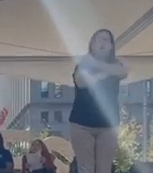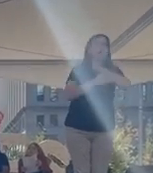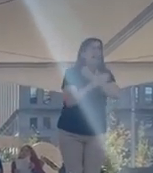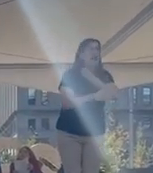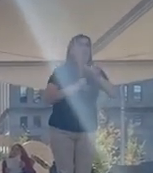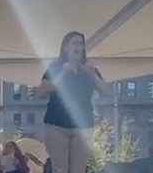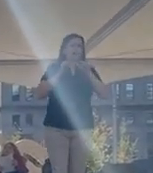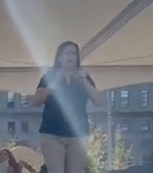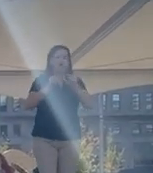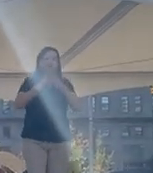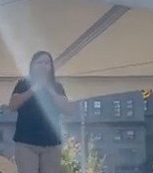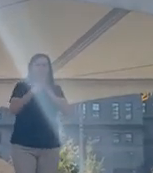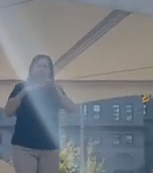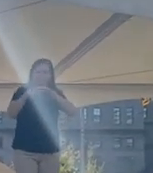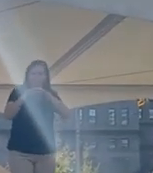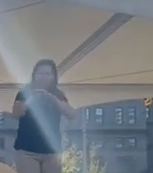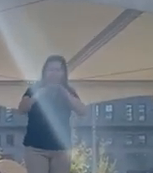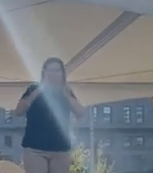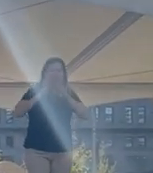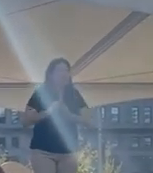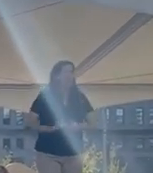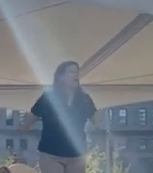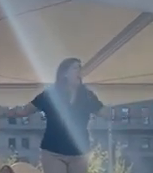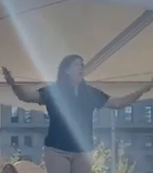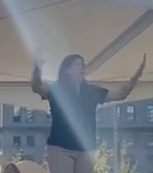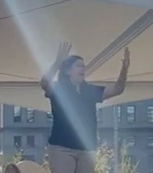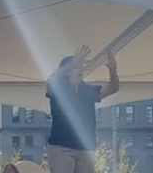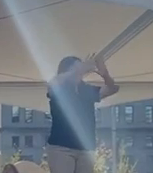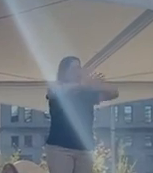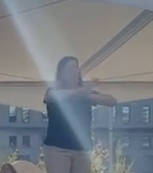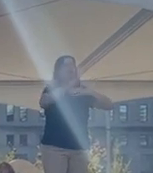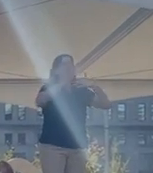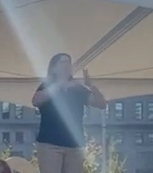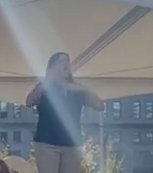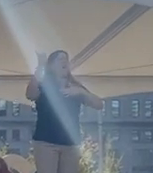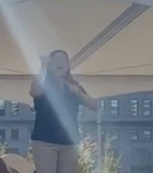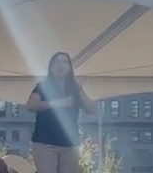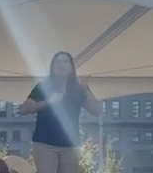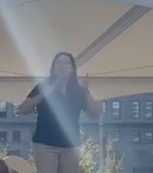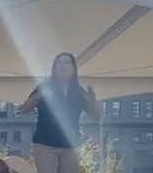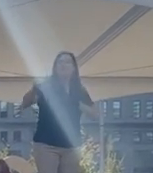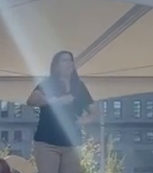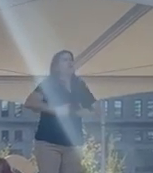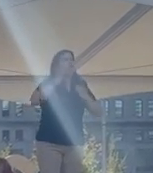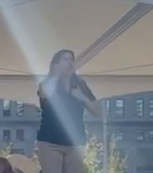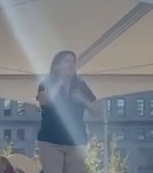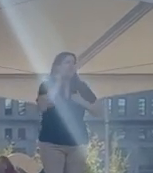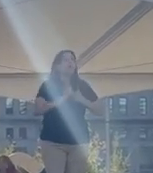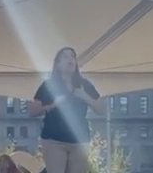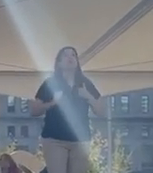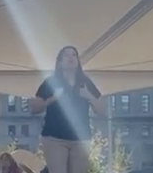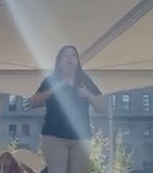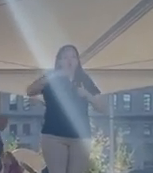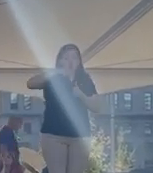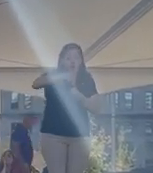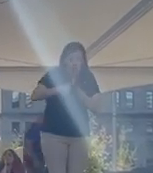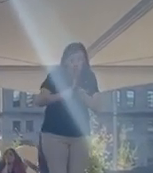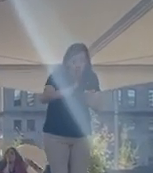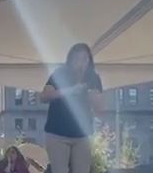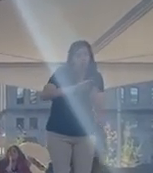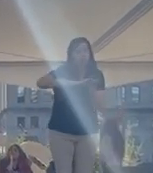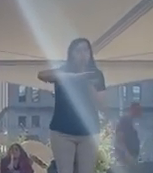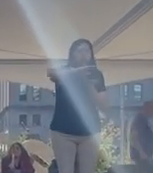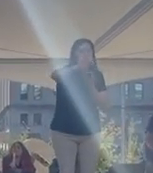is ever accessible to all in every way that you live every day. That we have sidewalks that work, that we